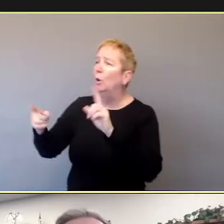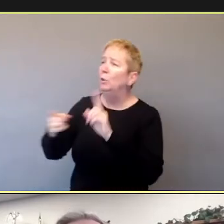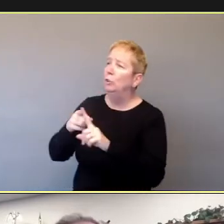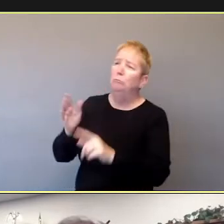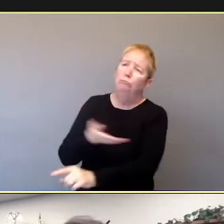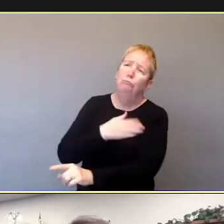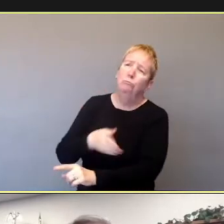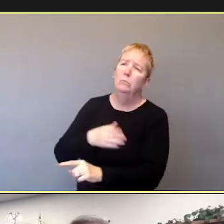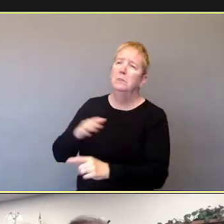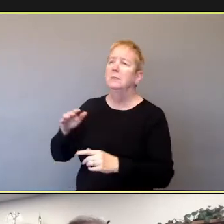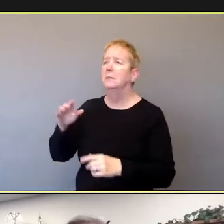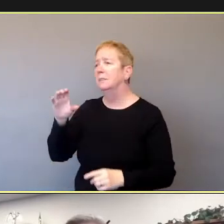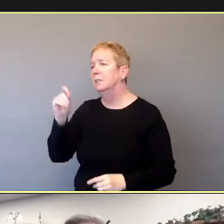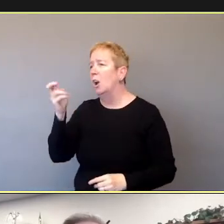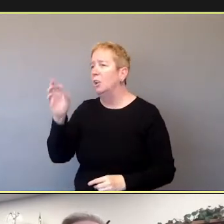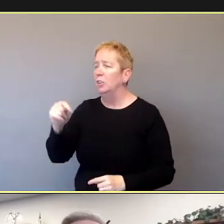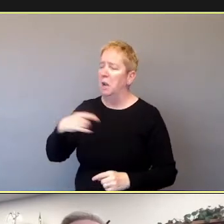pit